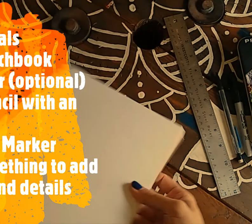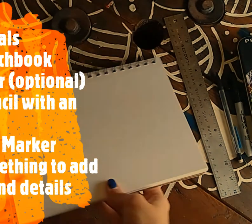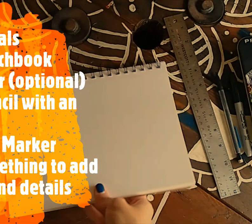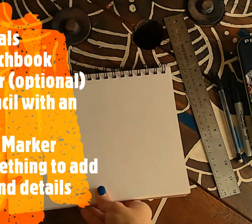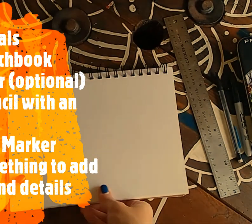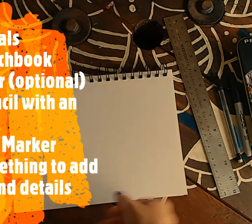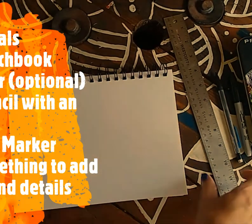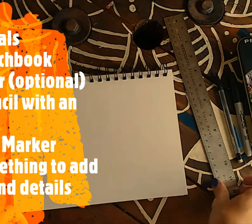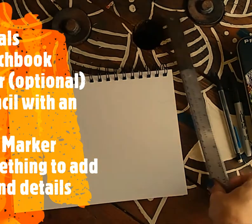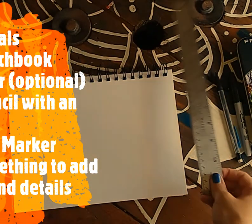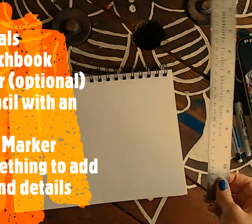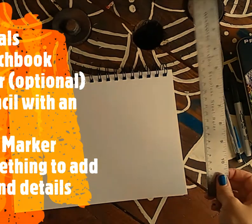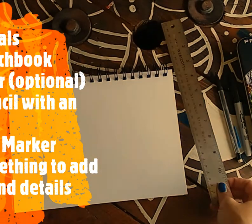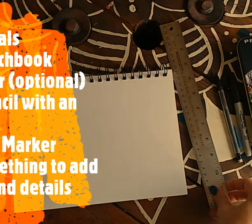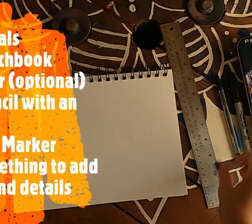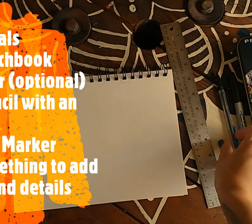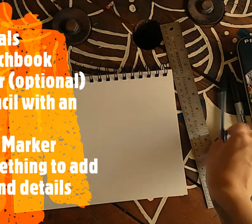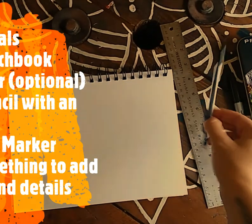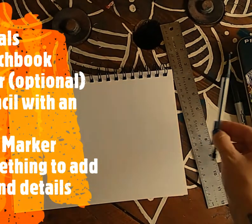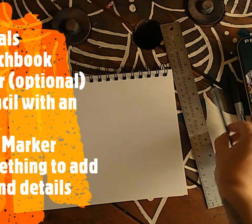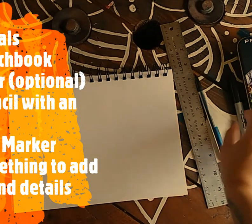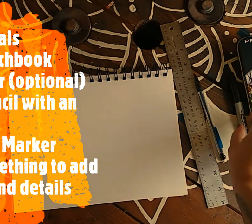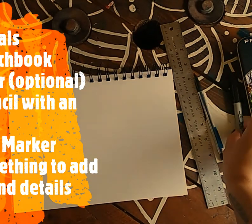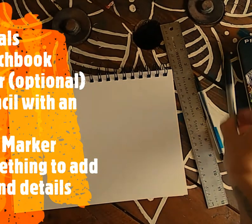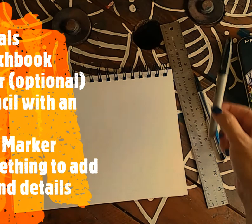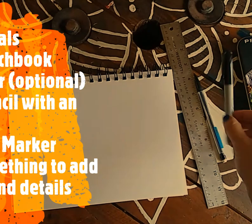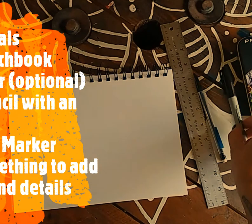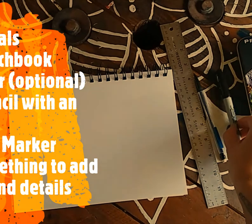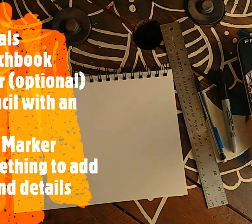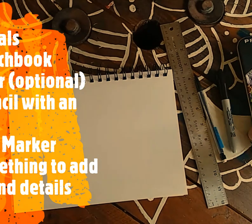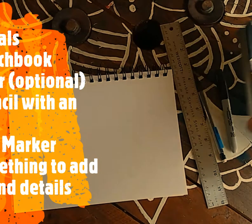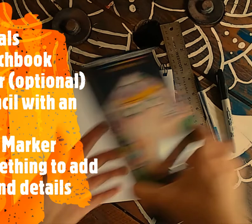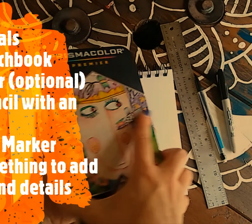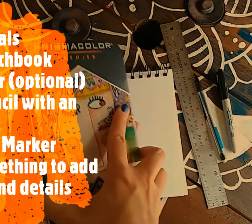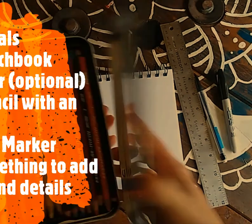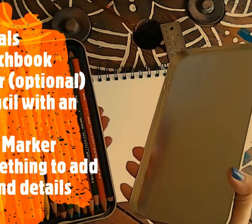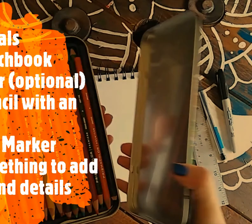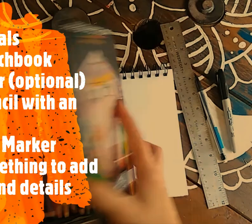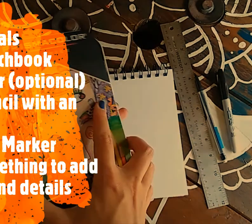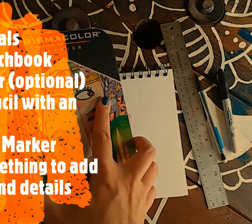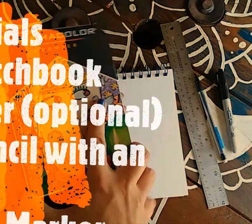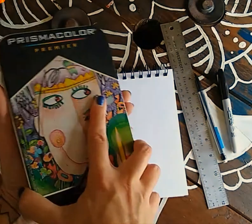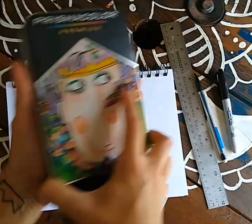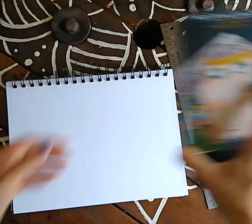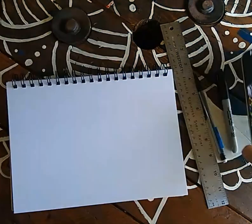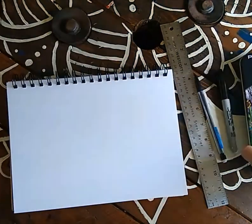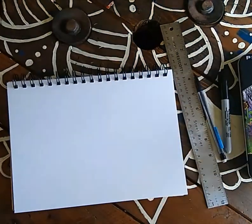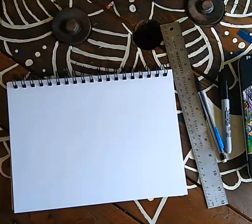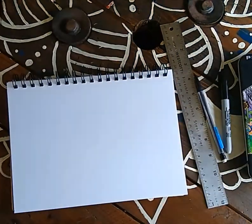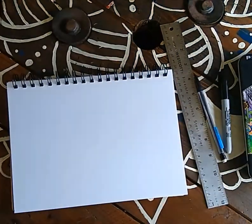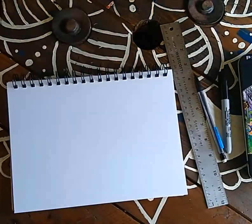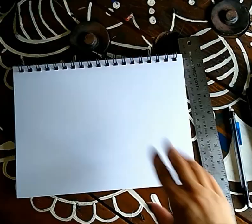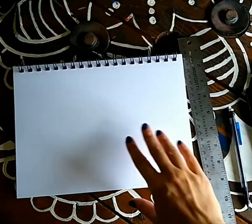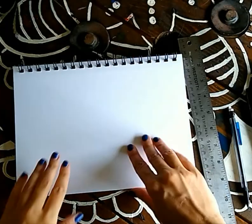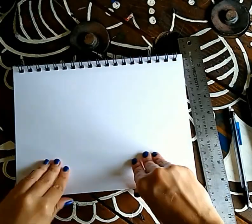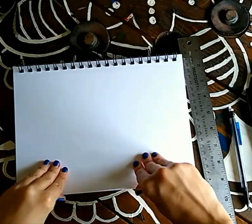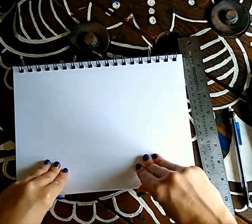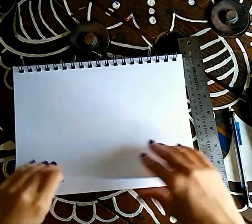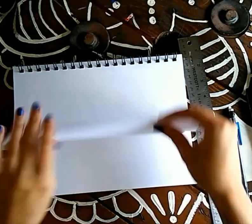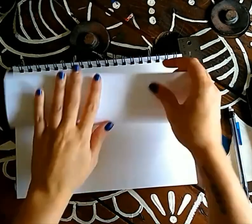a sketchbook, a ruler if you have one, a pencil, a black marker, and something to add color or details. So we're going to start by folding